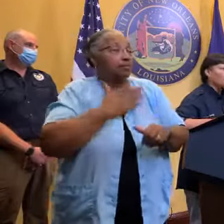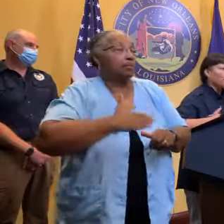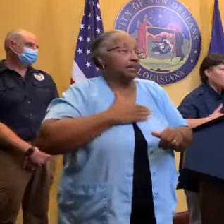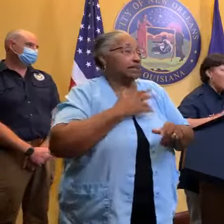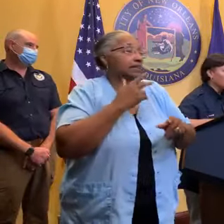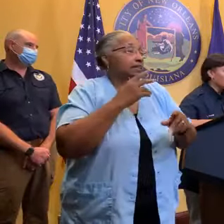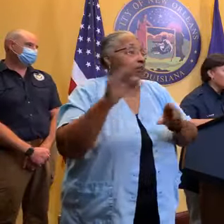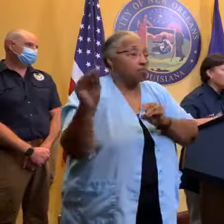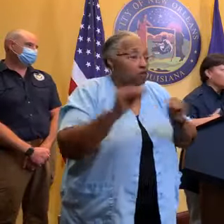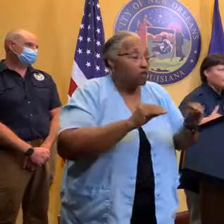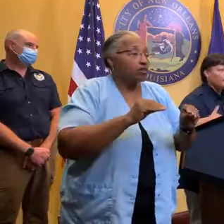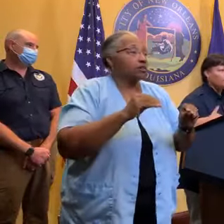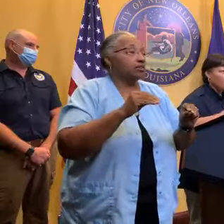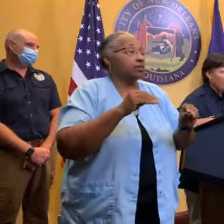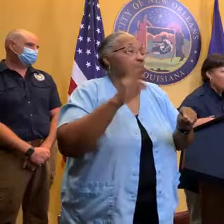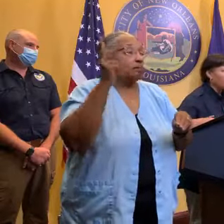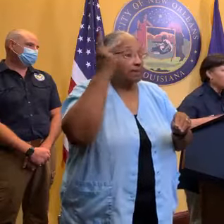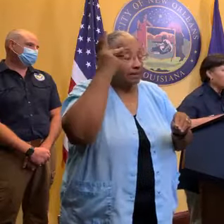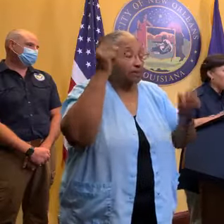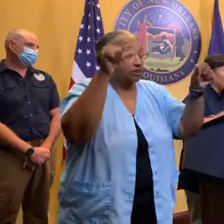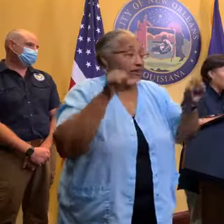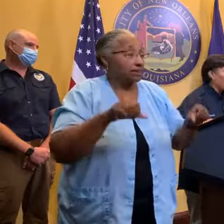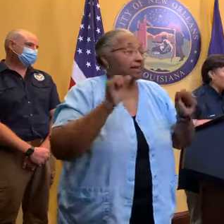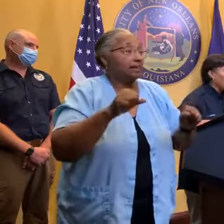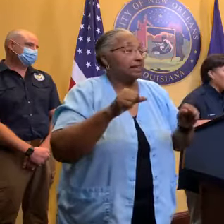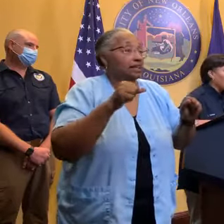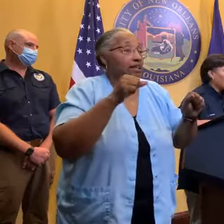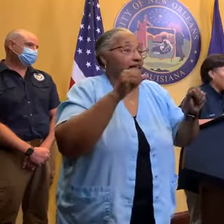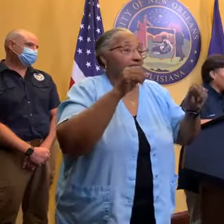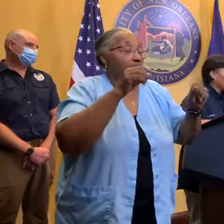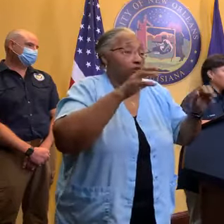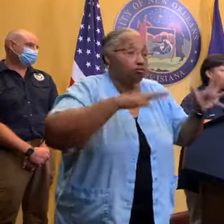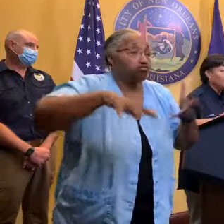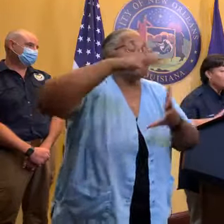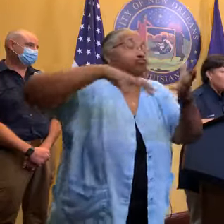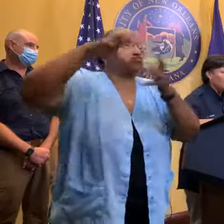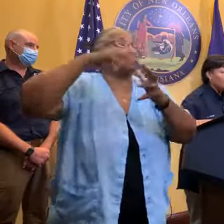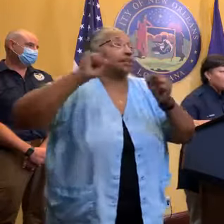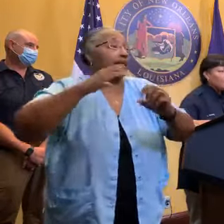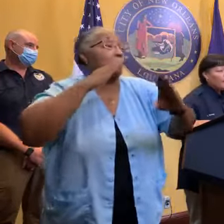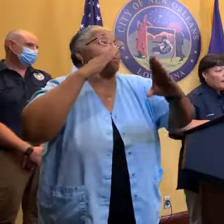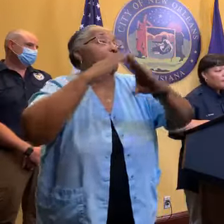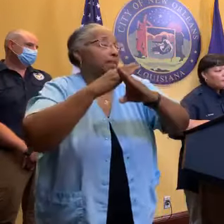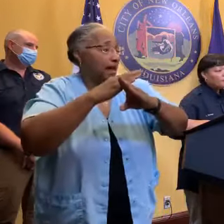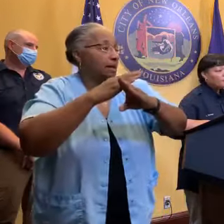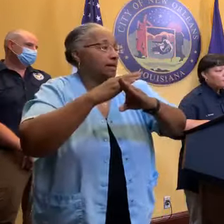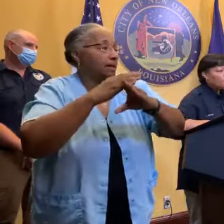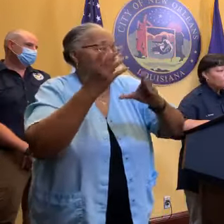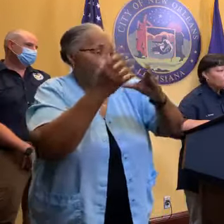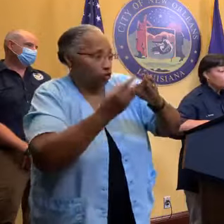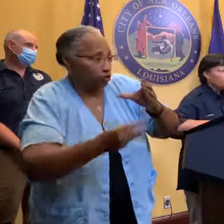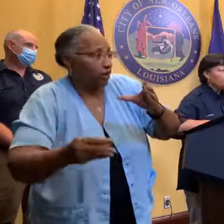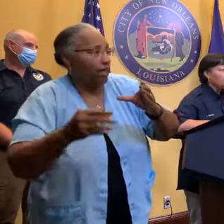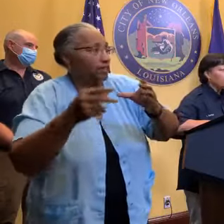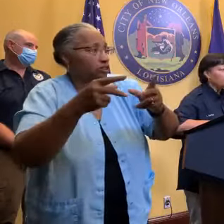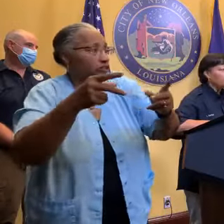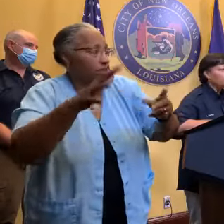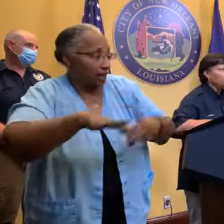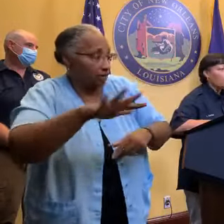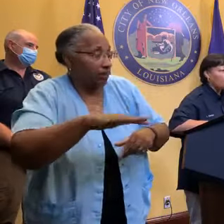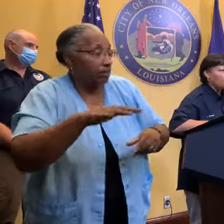yard signs. Absolutely, they can fly. They can block catch basins and the like. And so just do